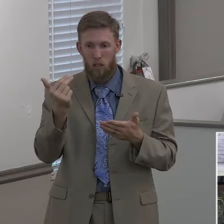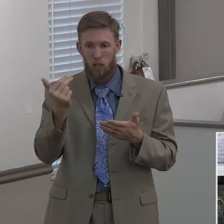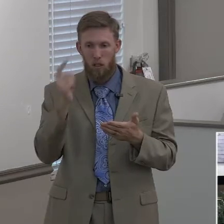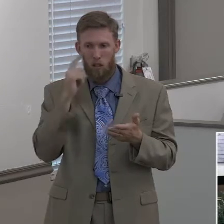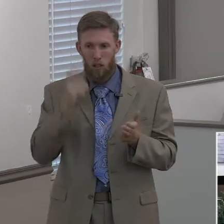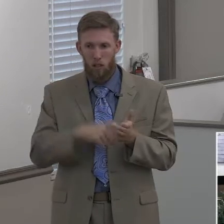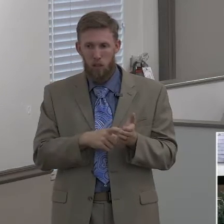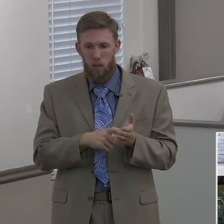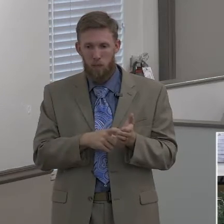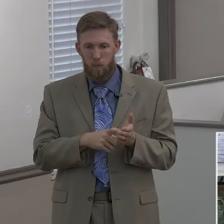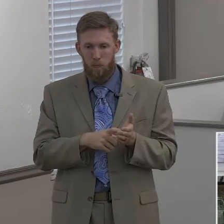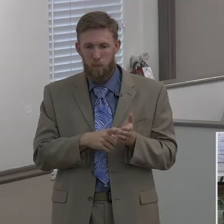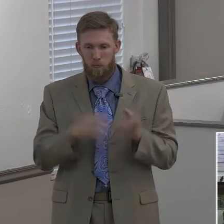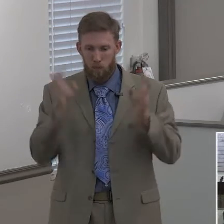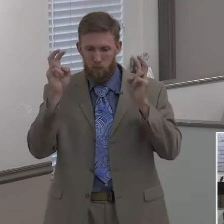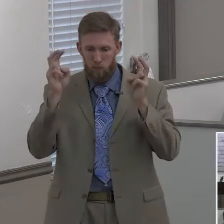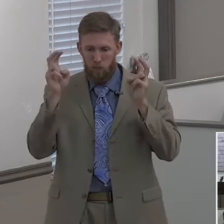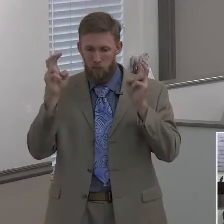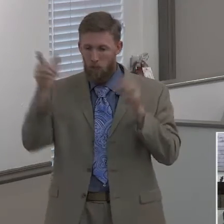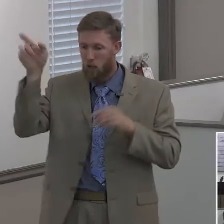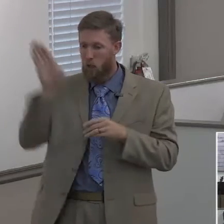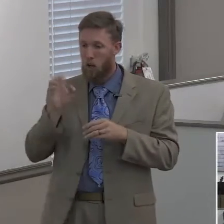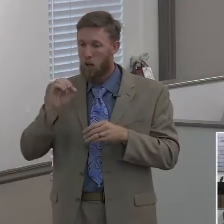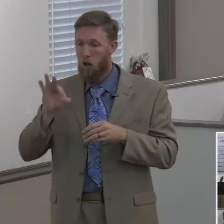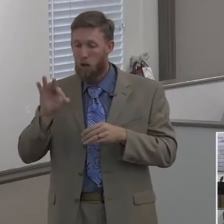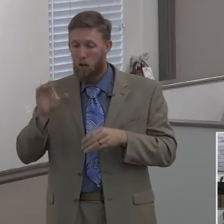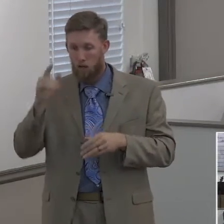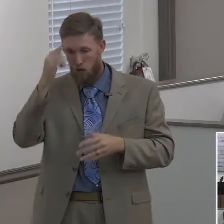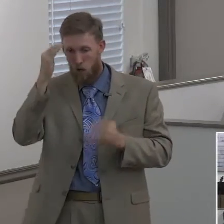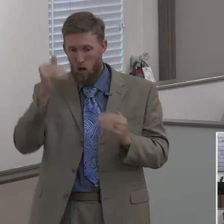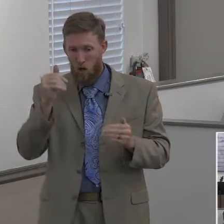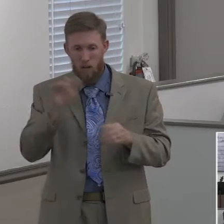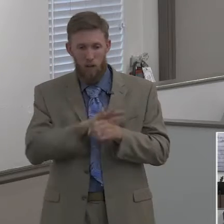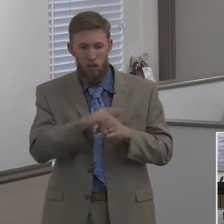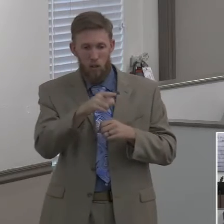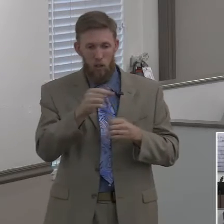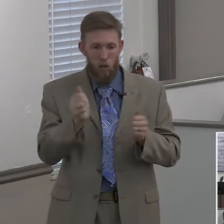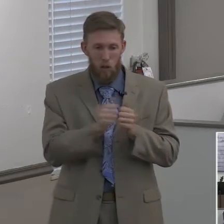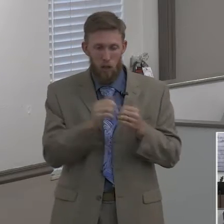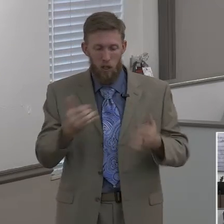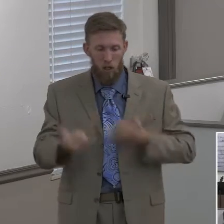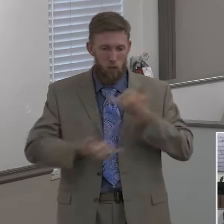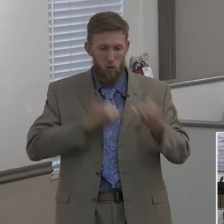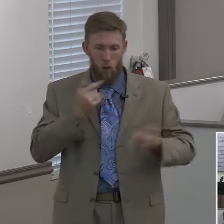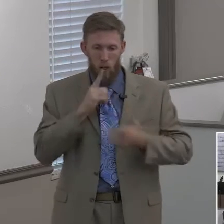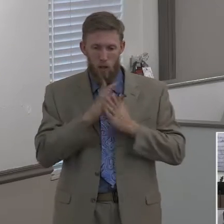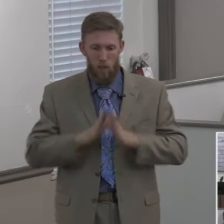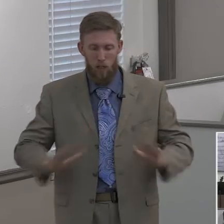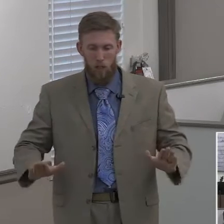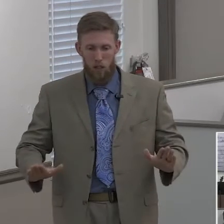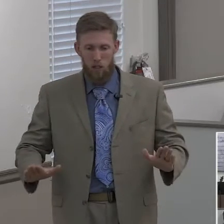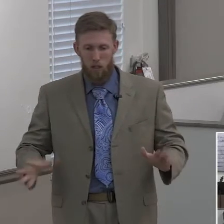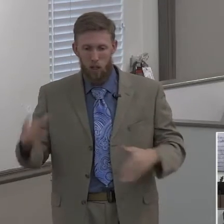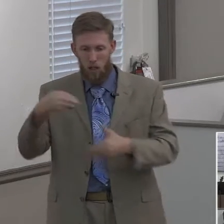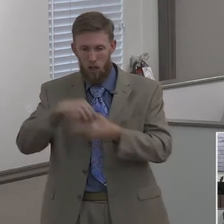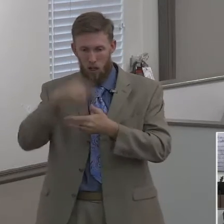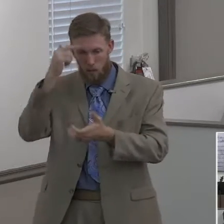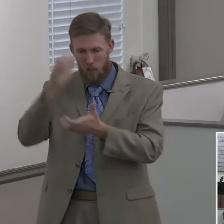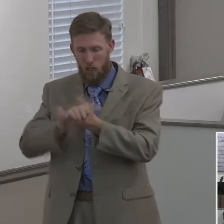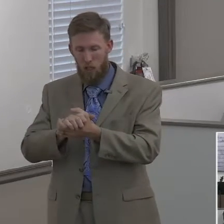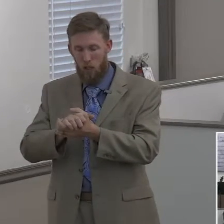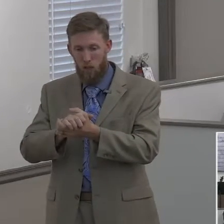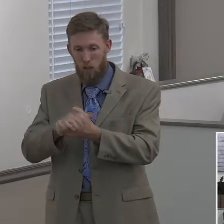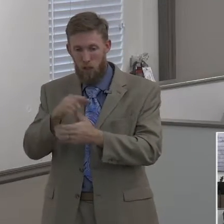says. Now the God of hope fill you with all joy and peace